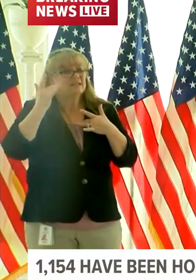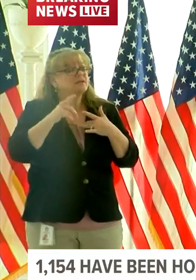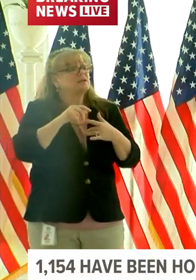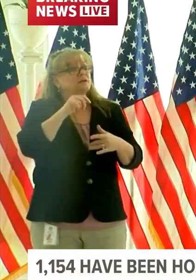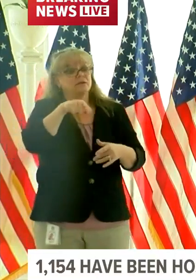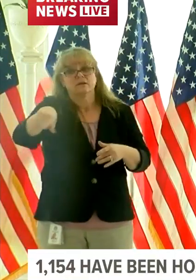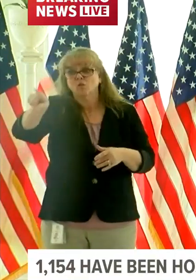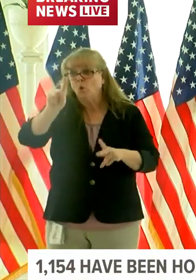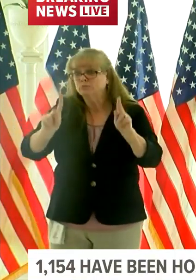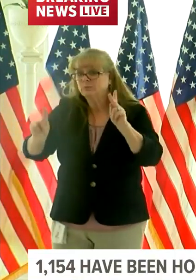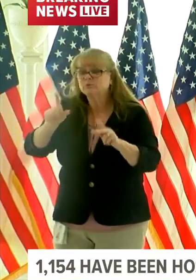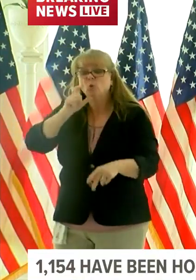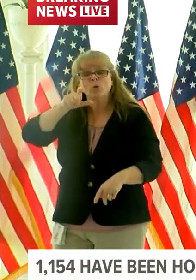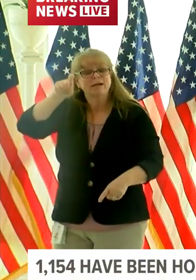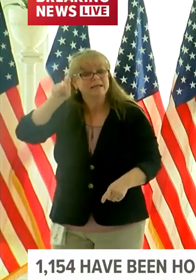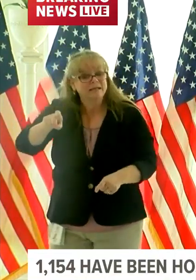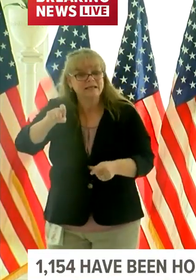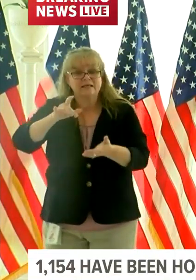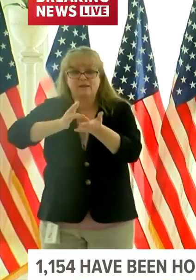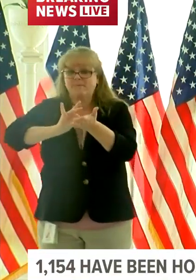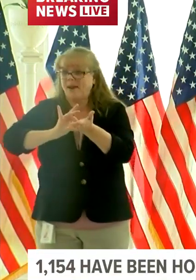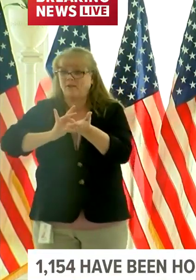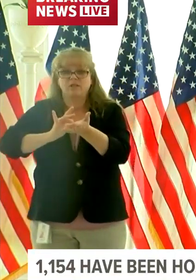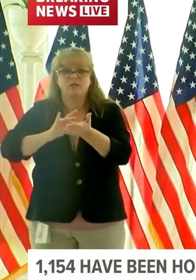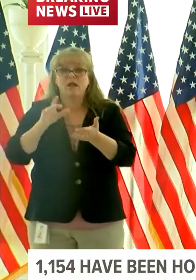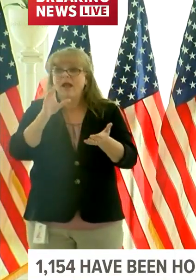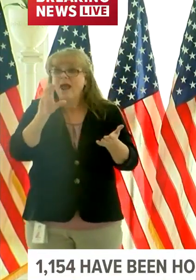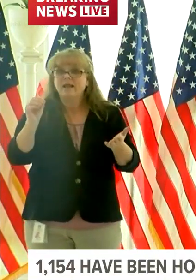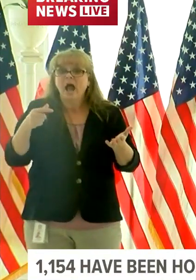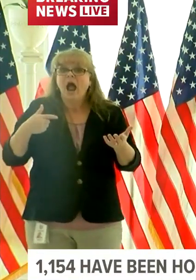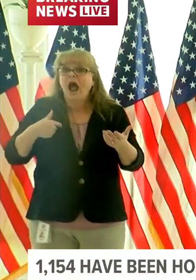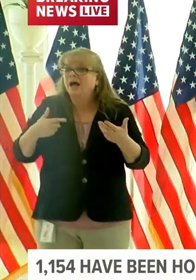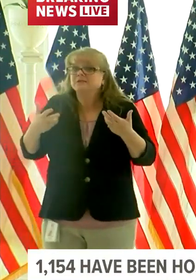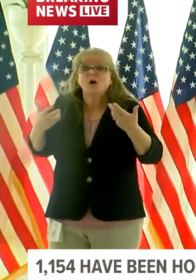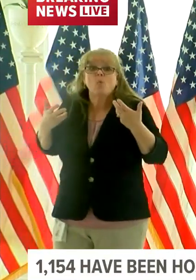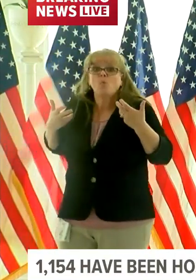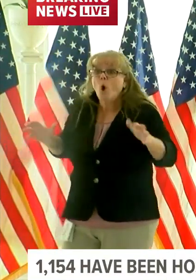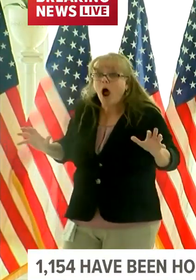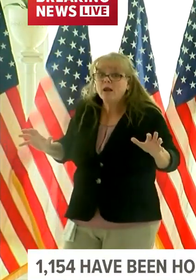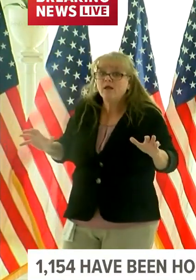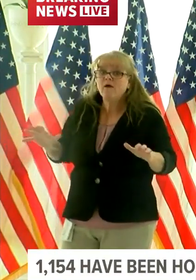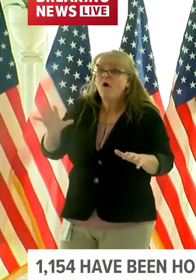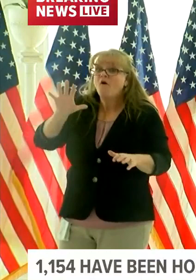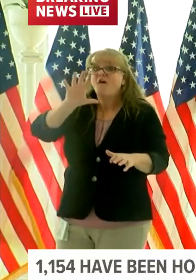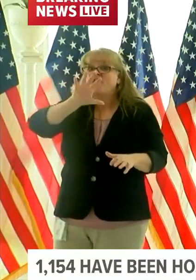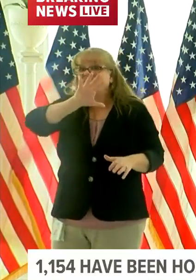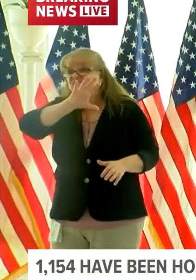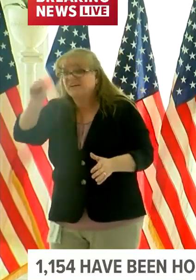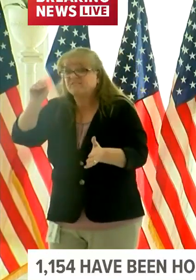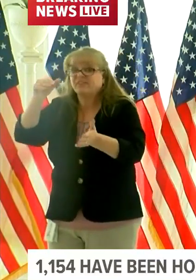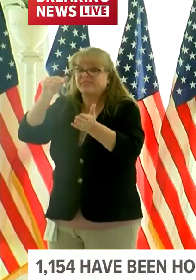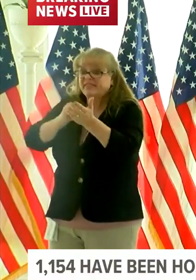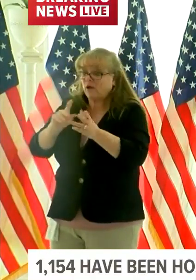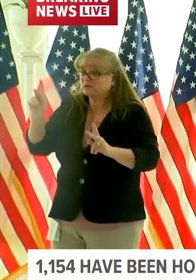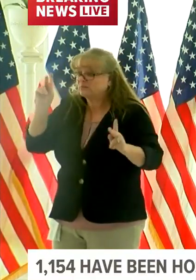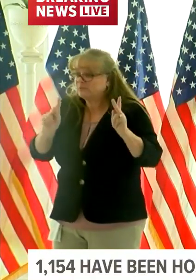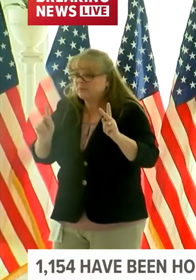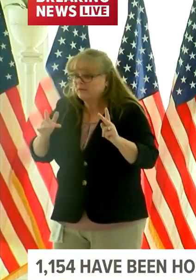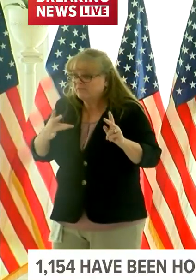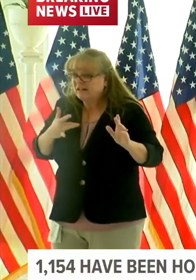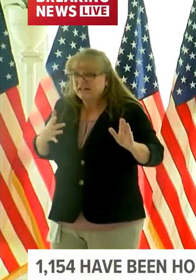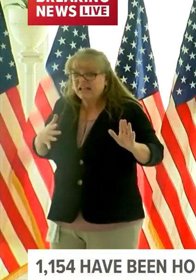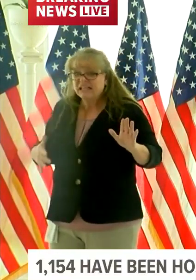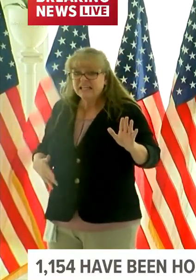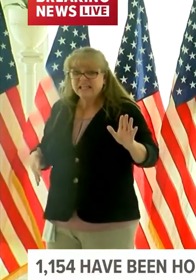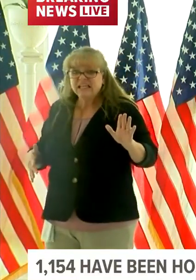thing we want is 20 or 30, there could be 50 or 60,000 Coloradans experiencing some kind of flu-like symptoms, right? I mean, maybe less than half have this